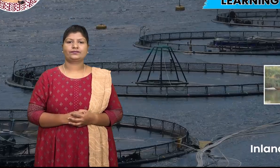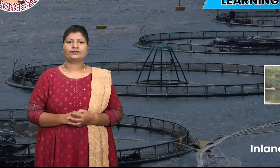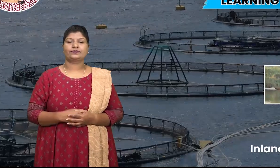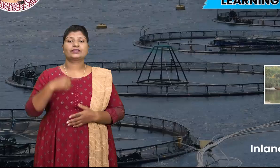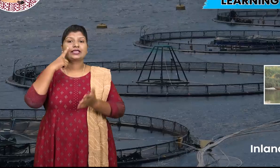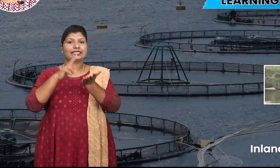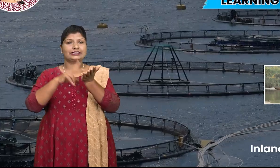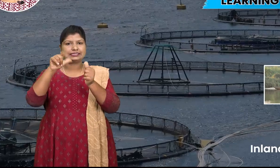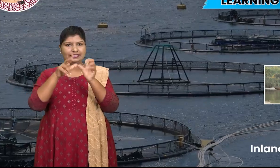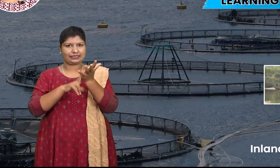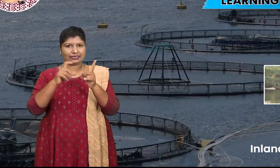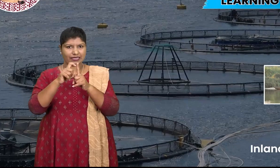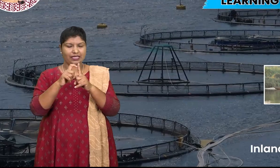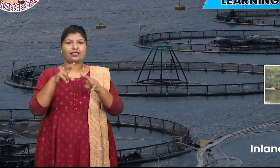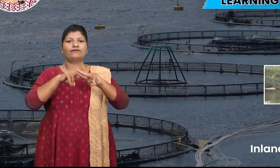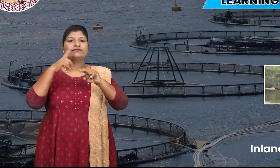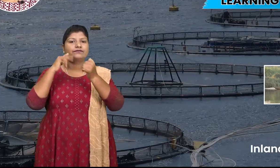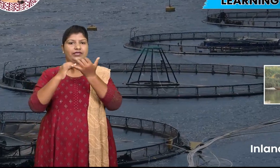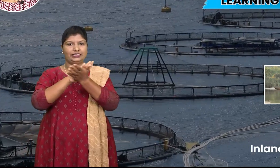inland fisheries,